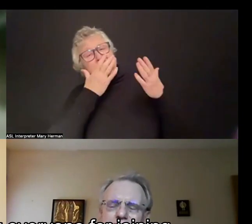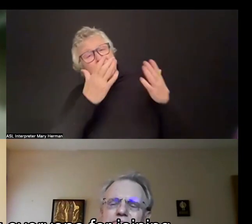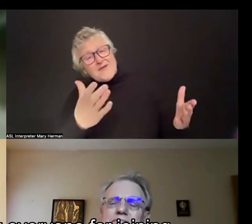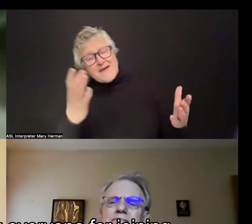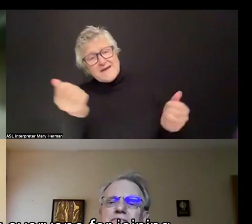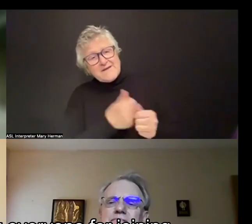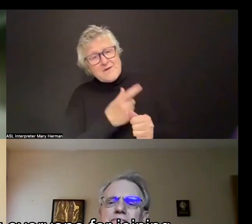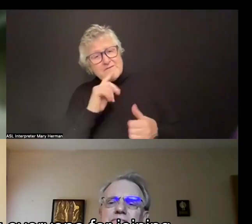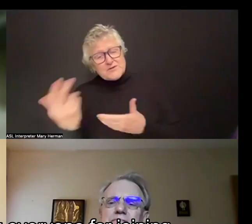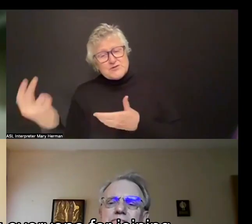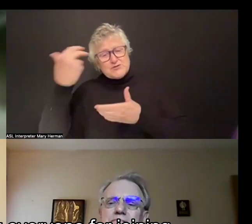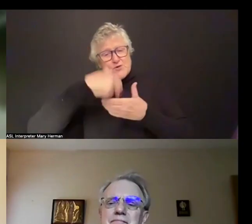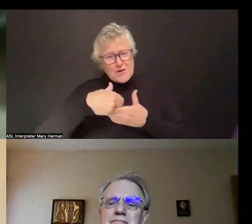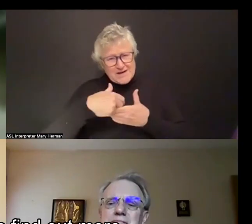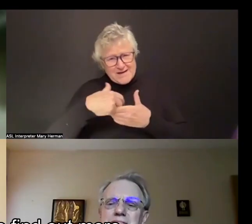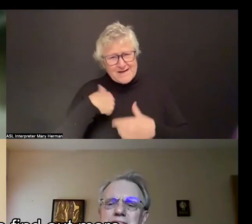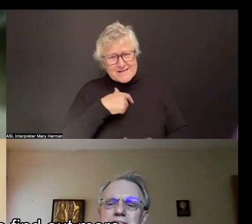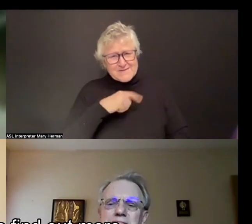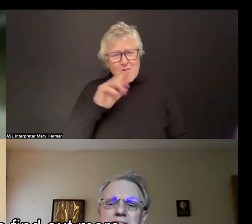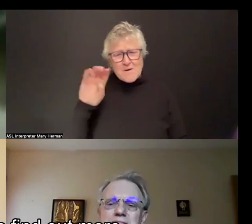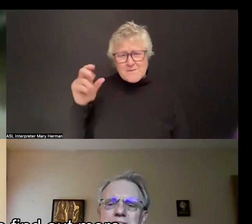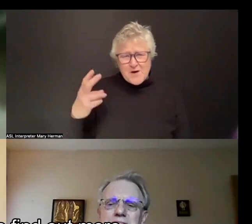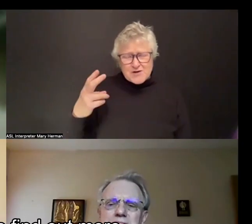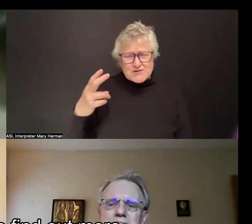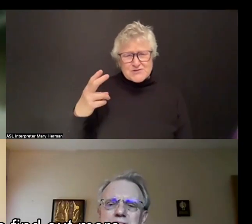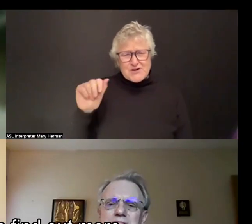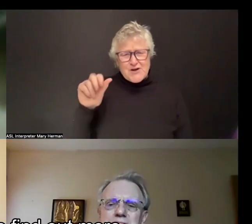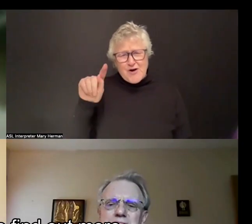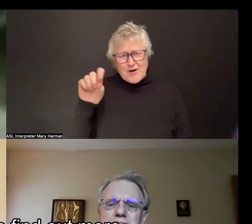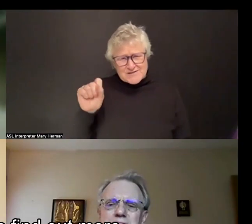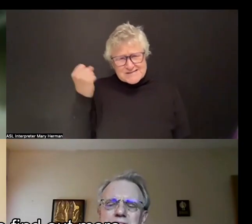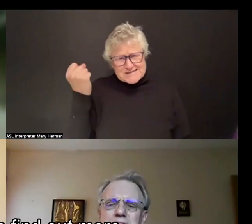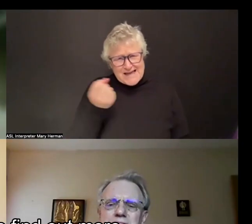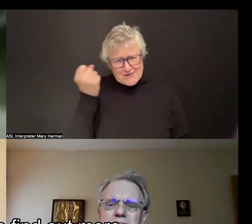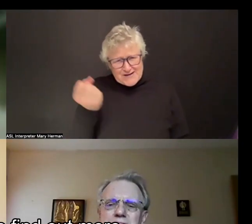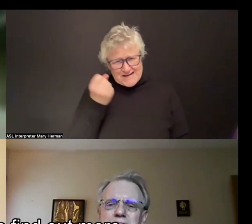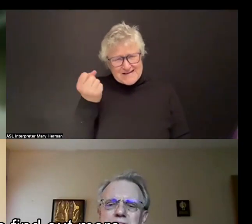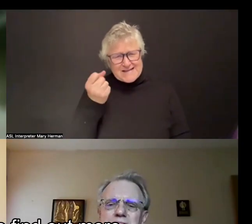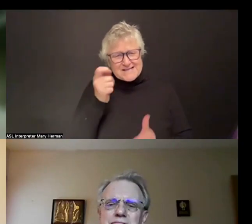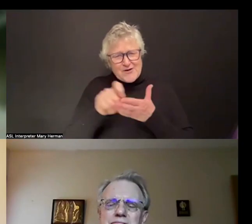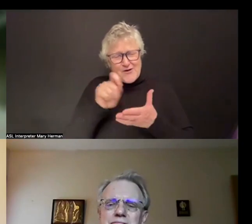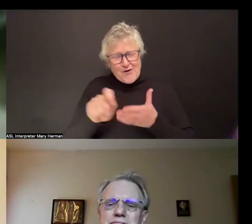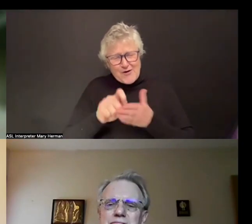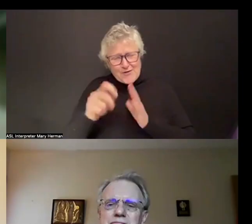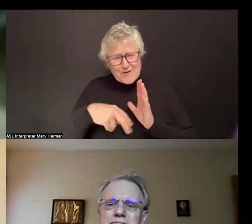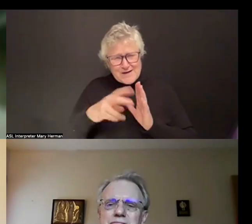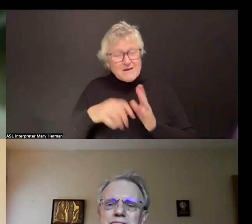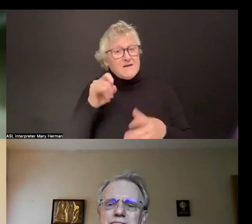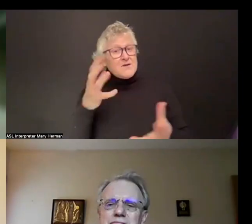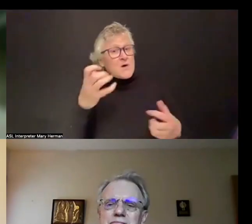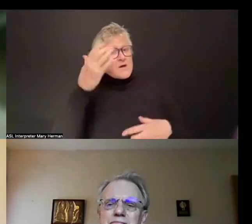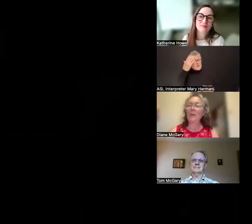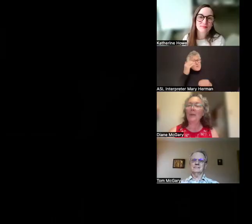March Arts Saturdays authors reading. If you'd like to find out more information about Catherine's books, you can go to our